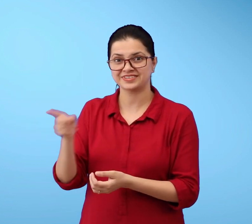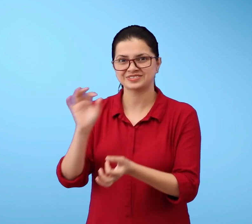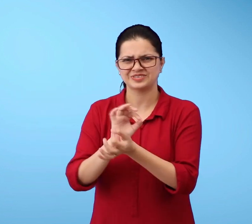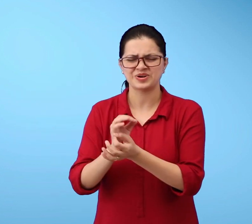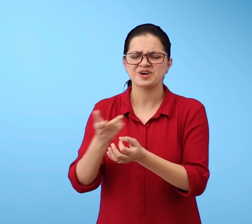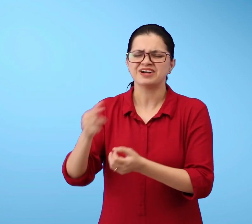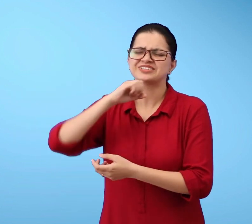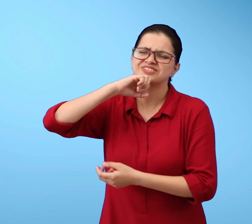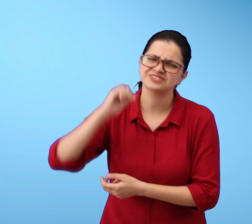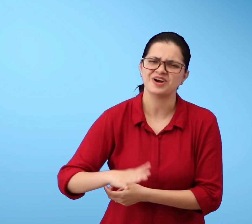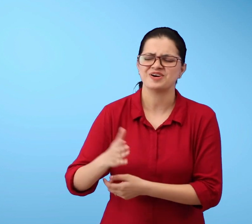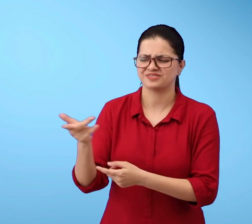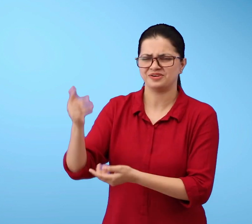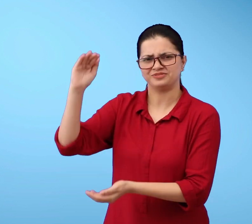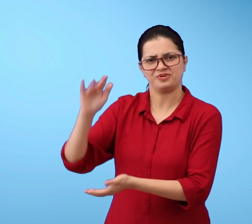And was a Kshatriya.